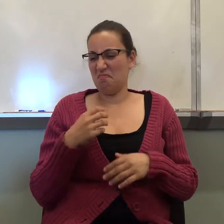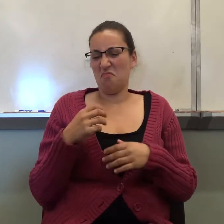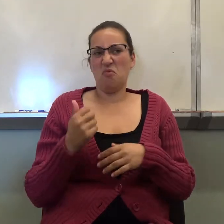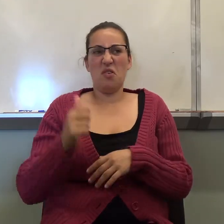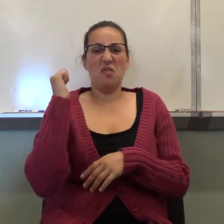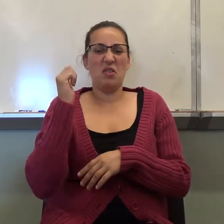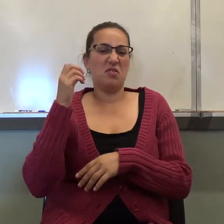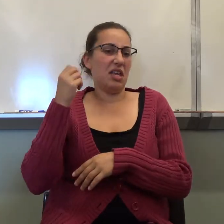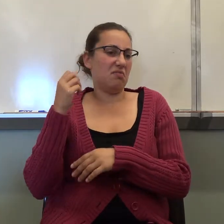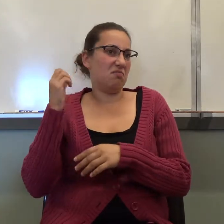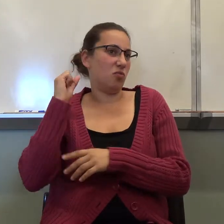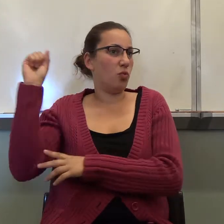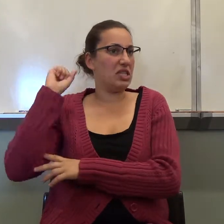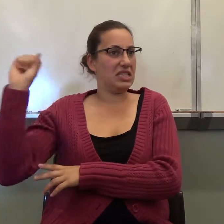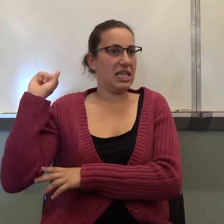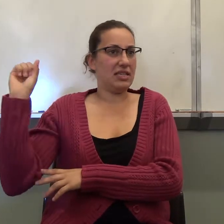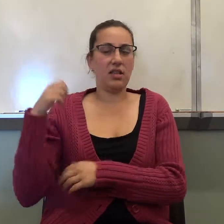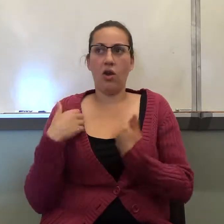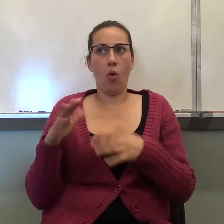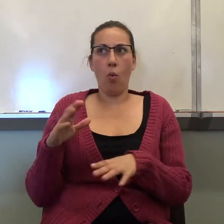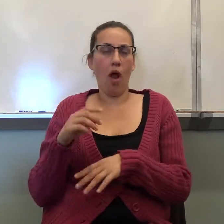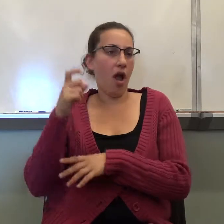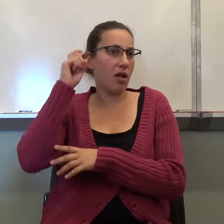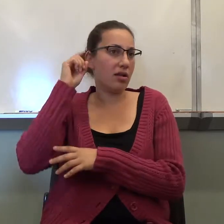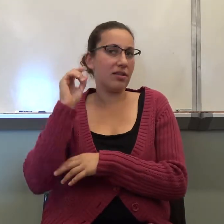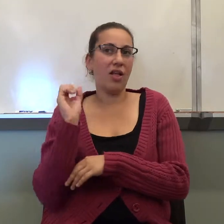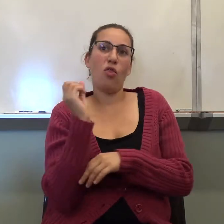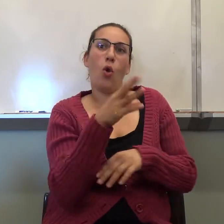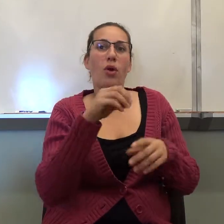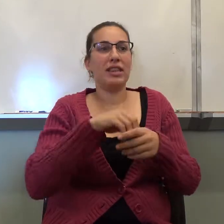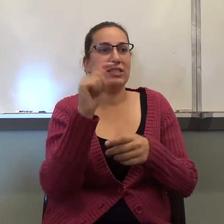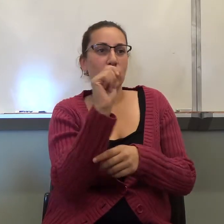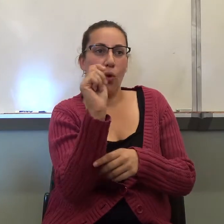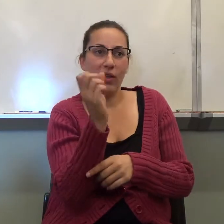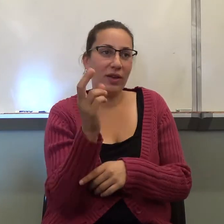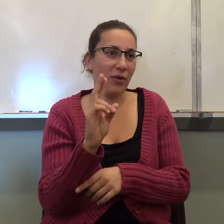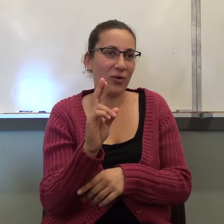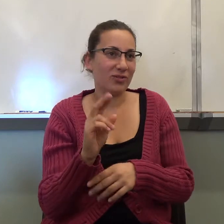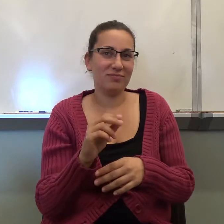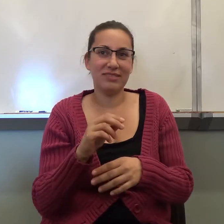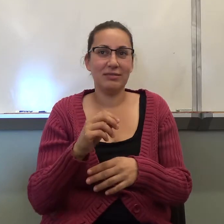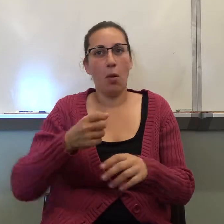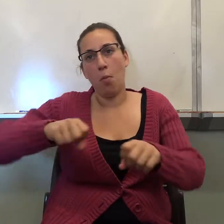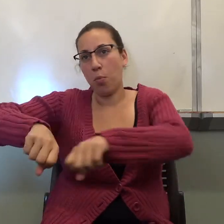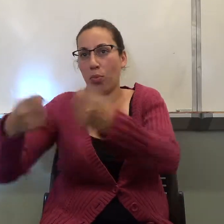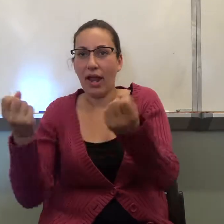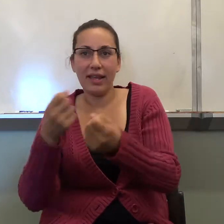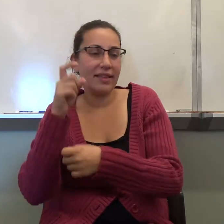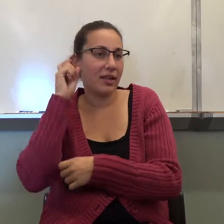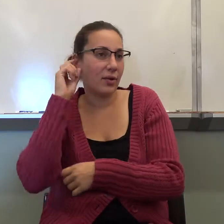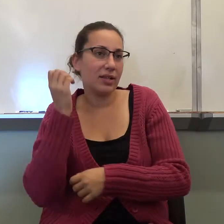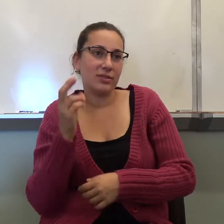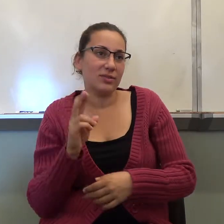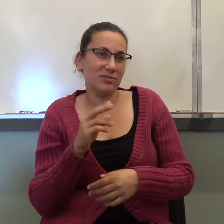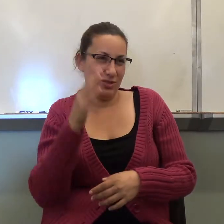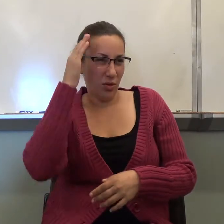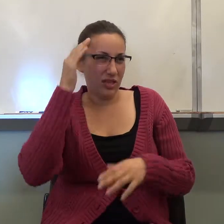words, you can distribute that multiplication process among the terms of the addition. If you want to look at it